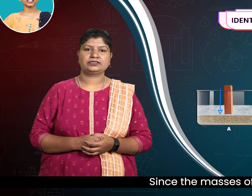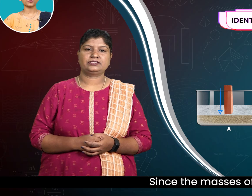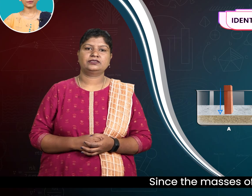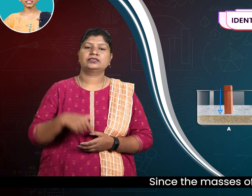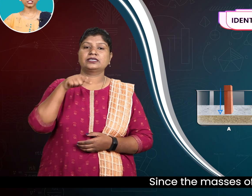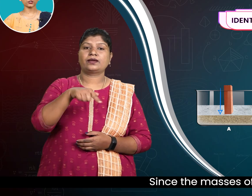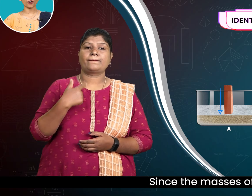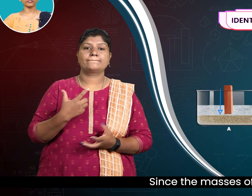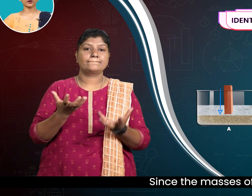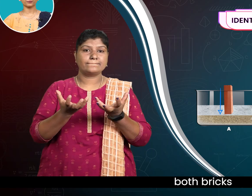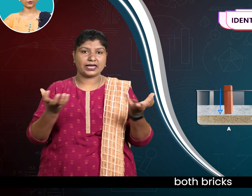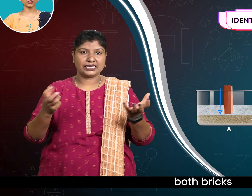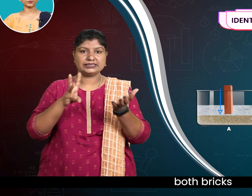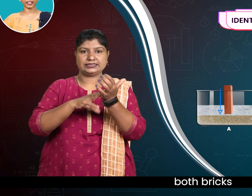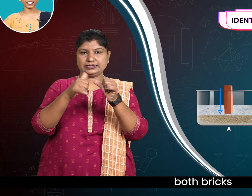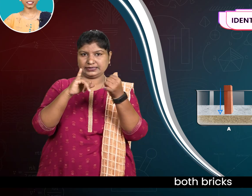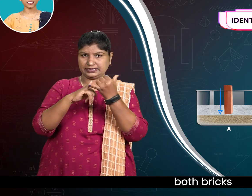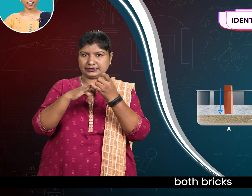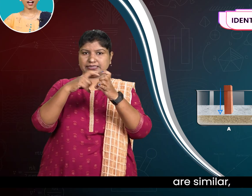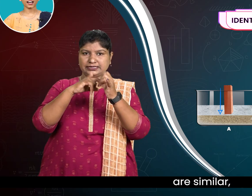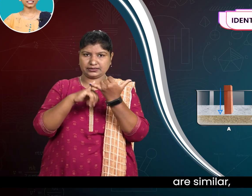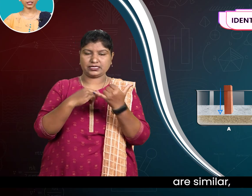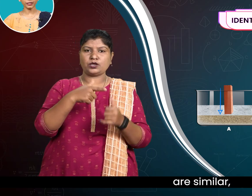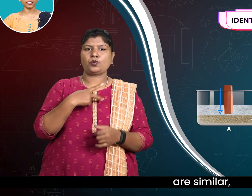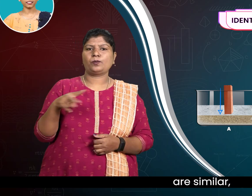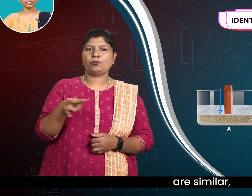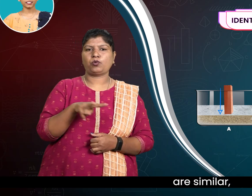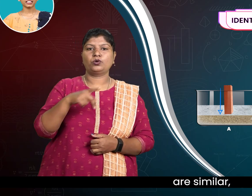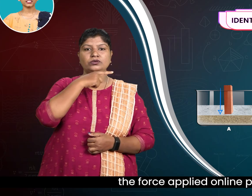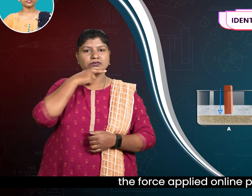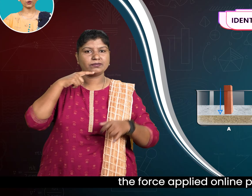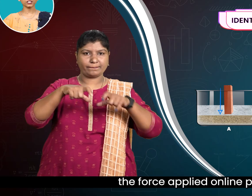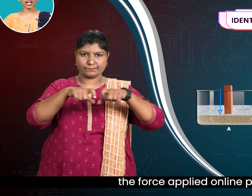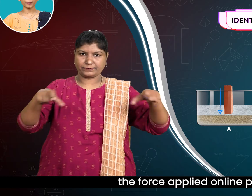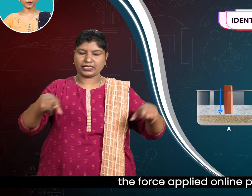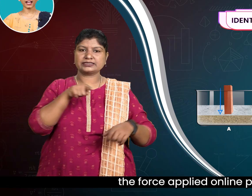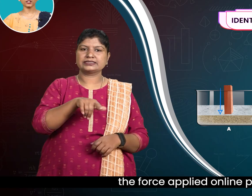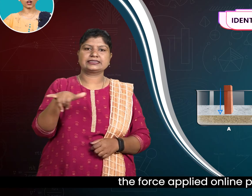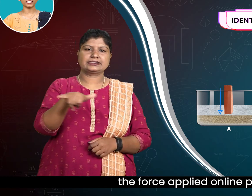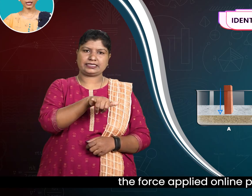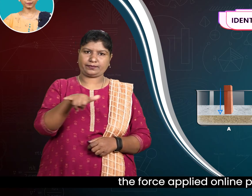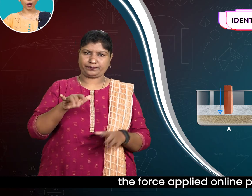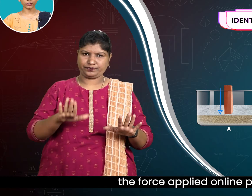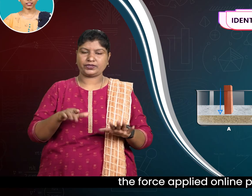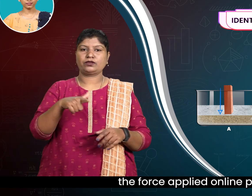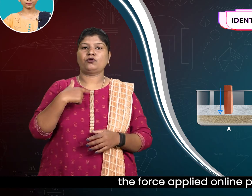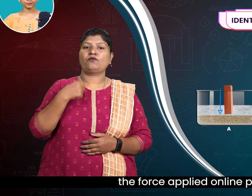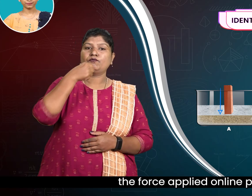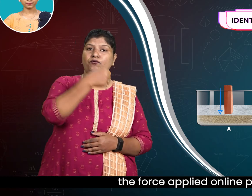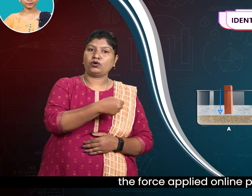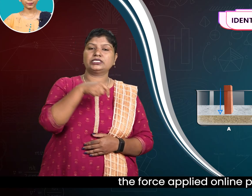Since the masses of both bricks are similar, the force applied on lime